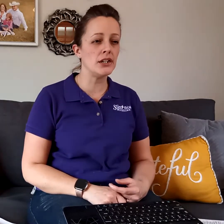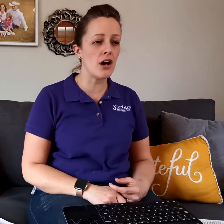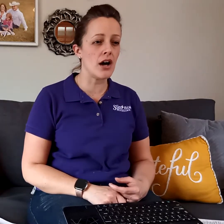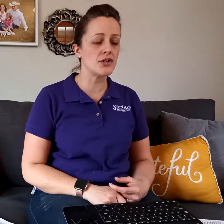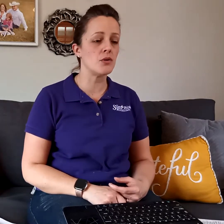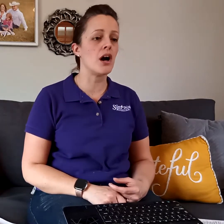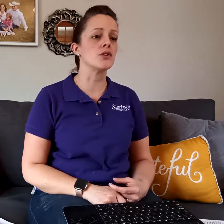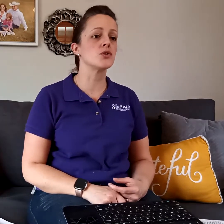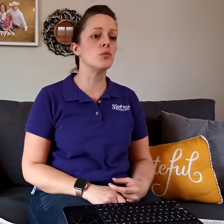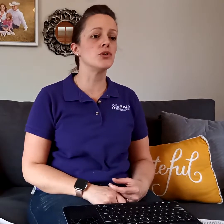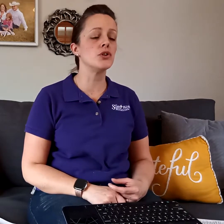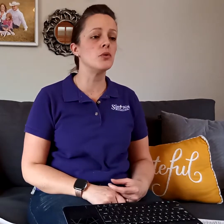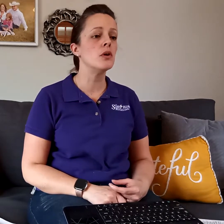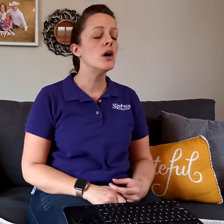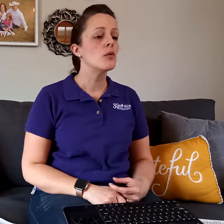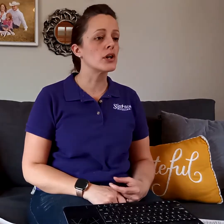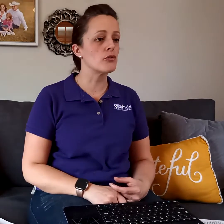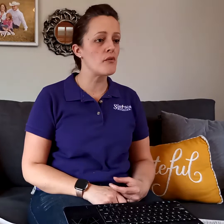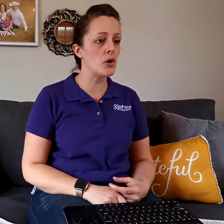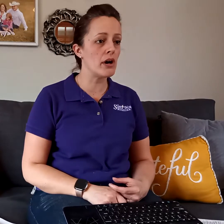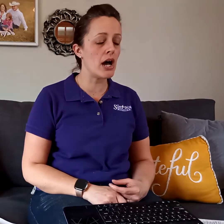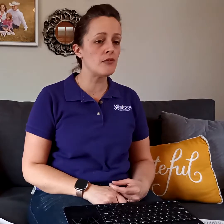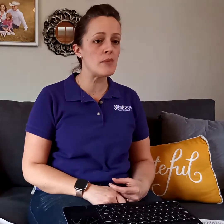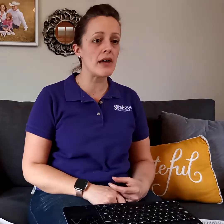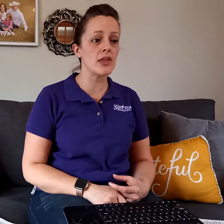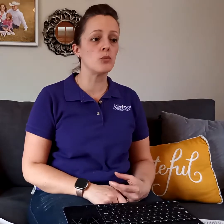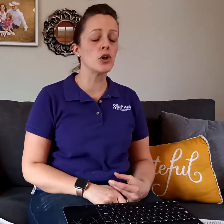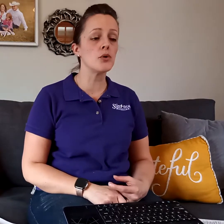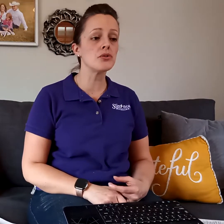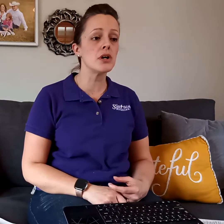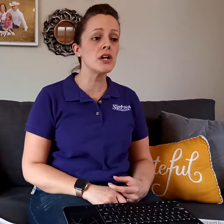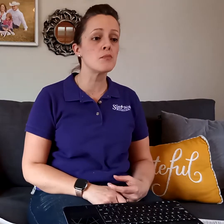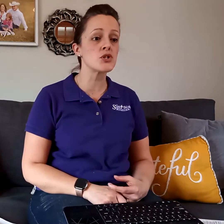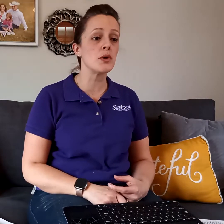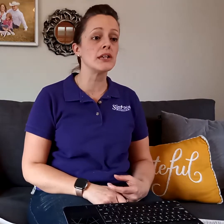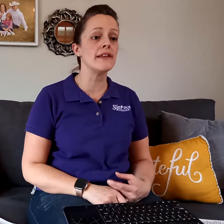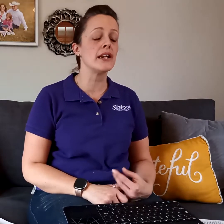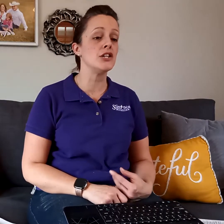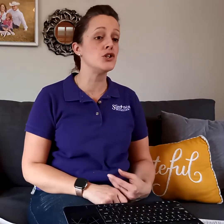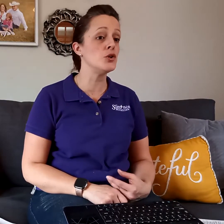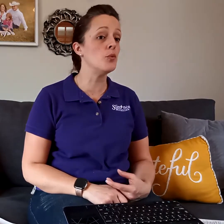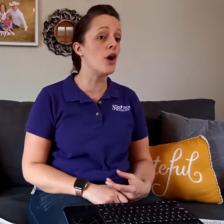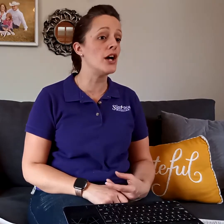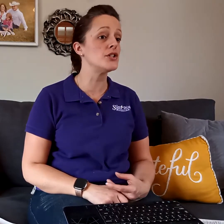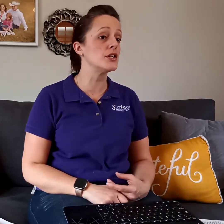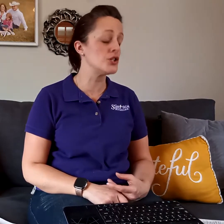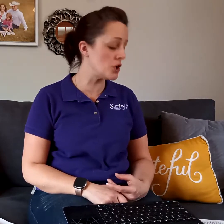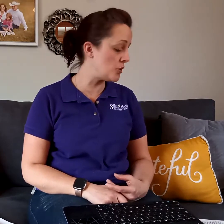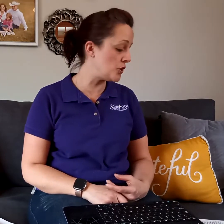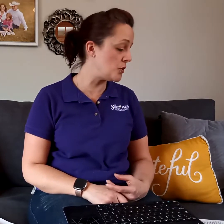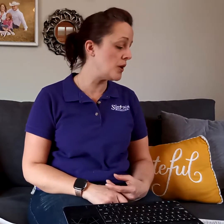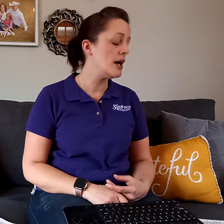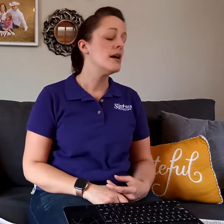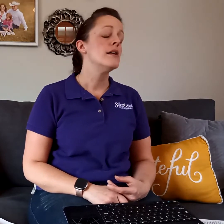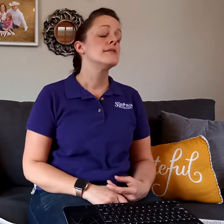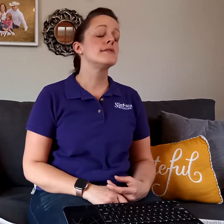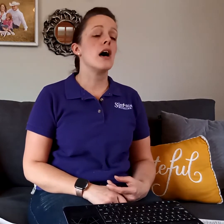not too hard. So we're going to review our alphabet, then we'll go through our numbers quickly. And then I do want to show you